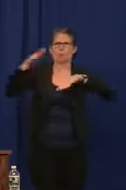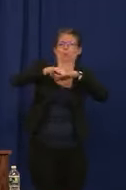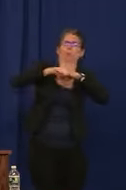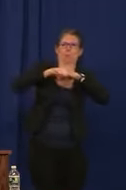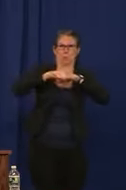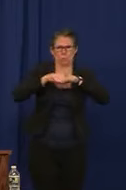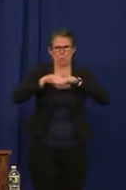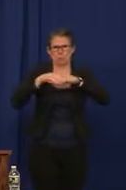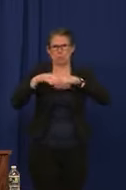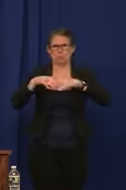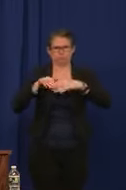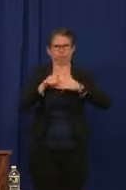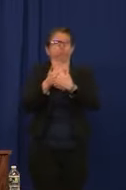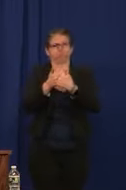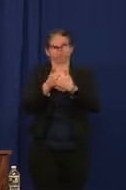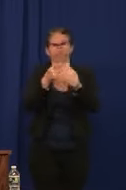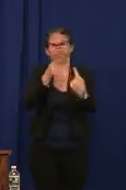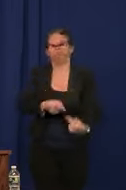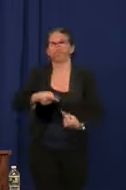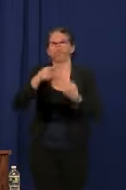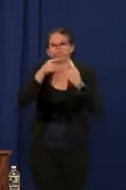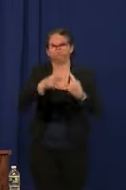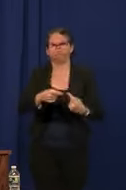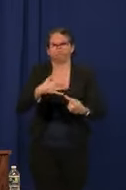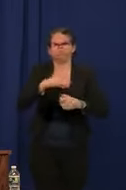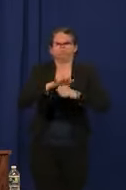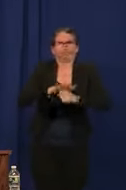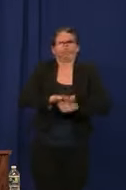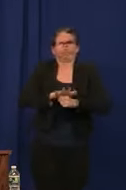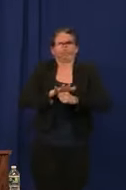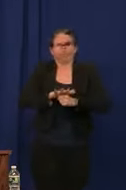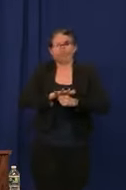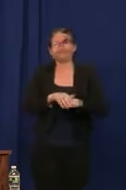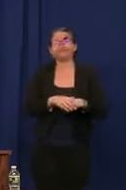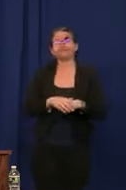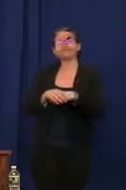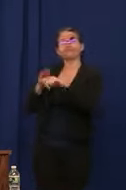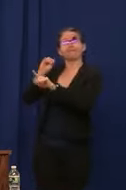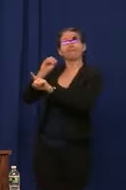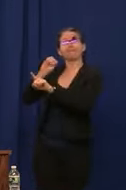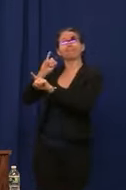That'll come more fully into view in the coming days, but here's what I do know.